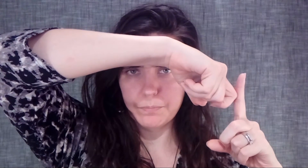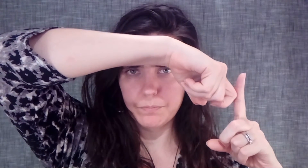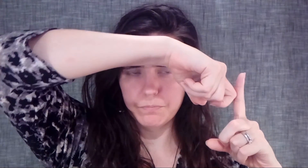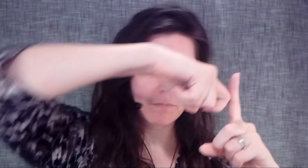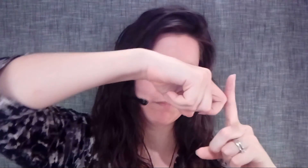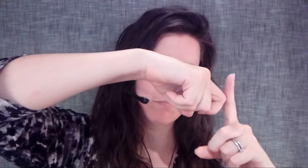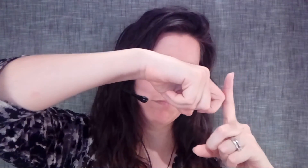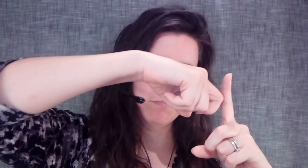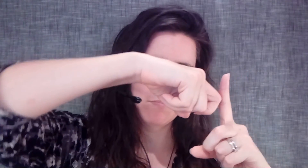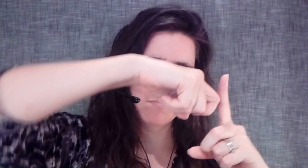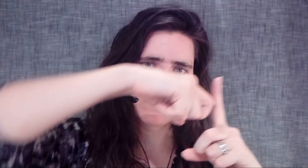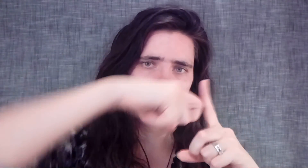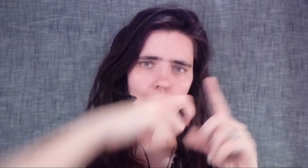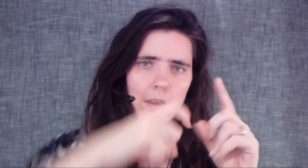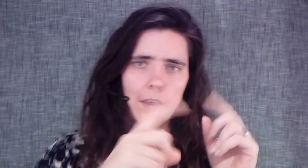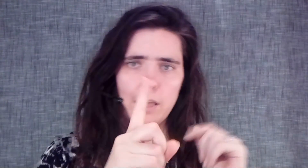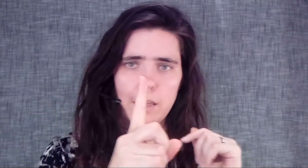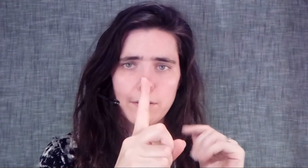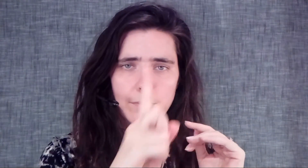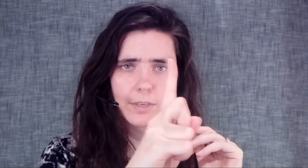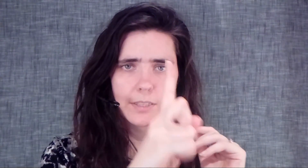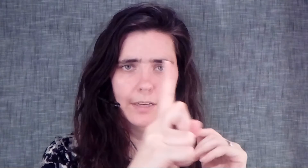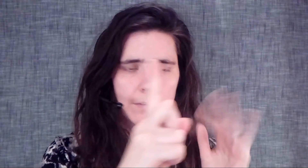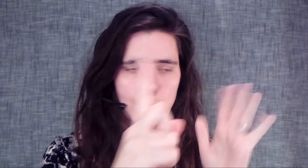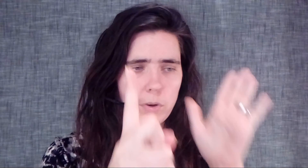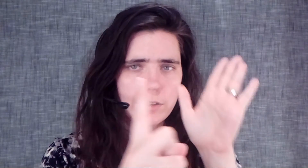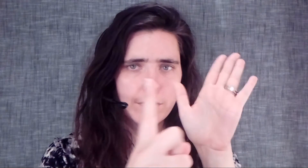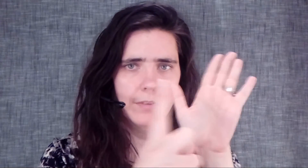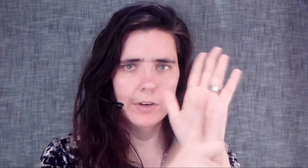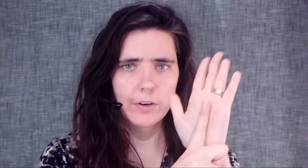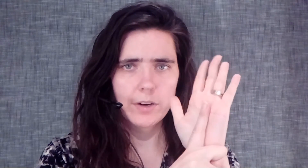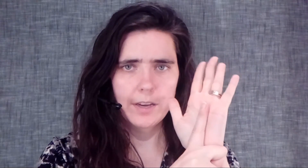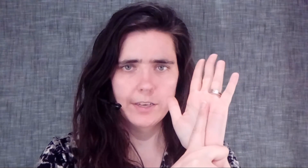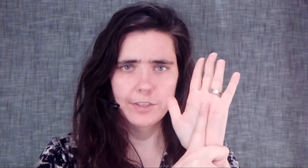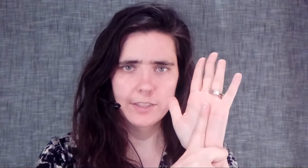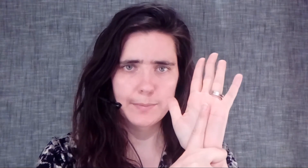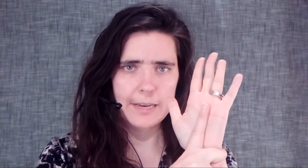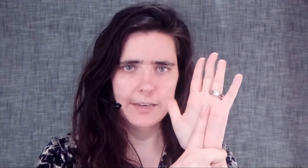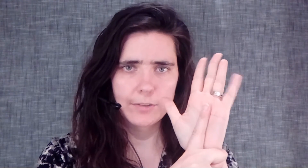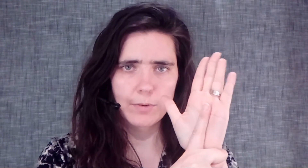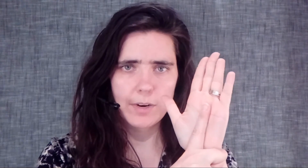L, we take a pointer finger and it just smacks right